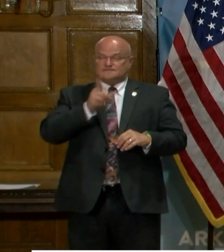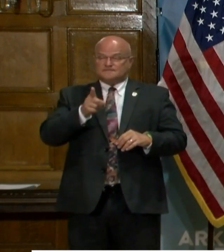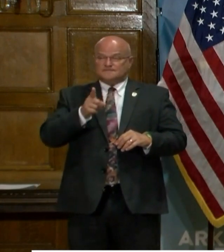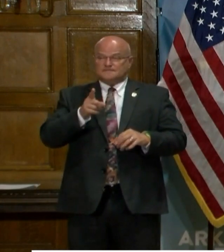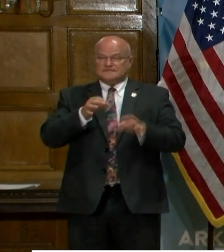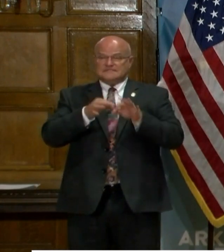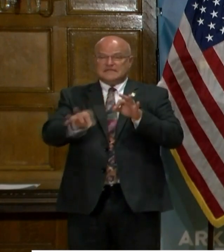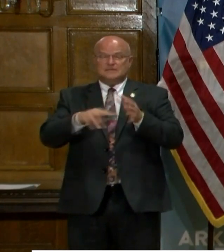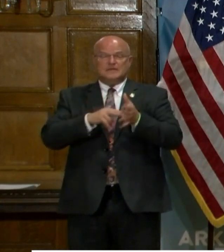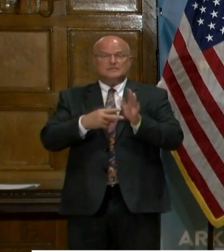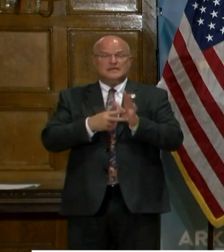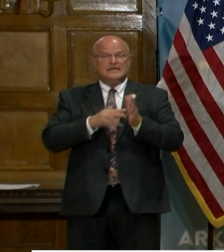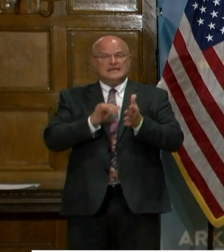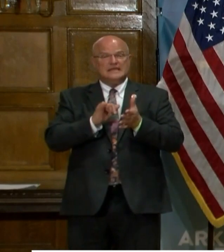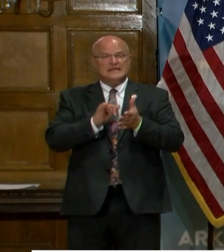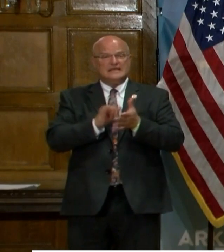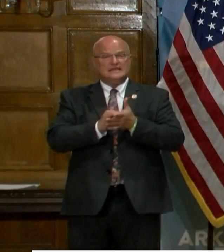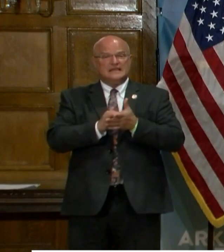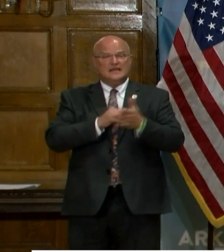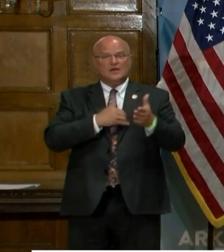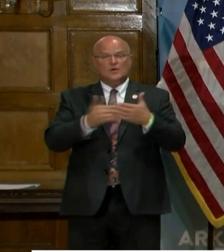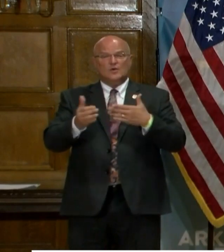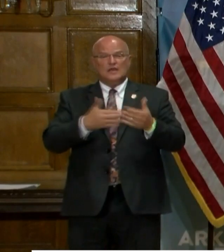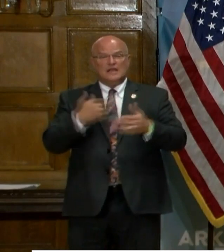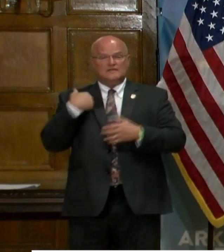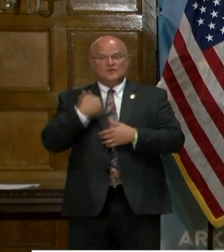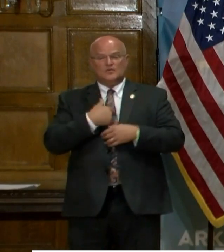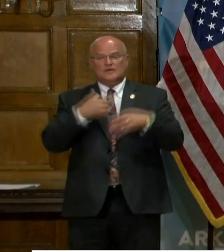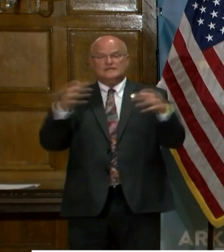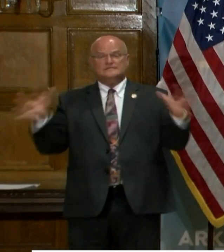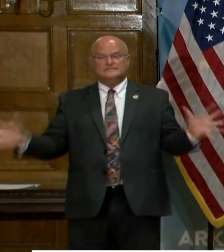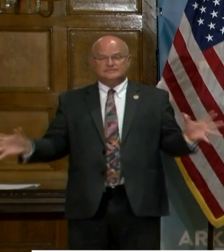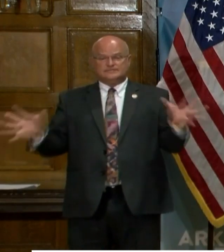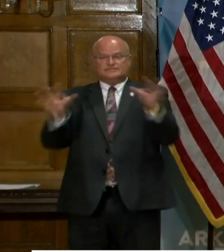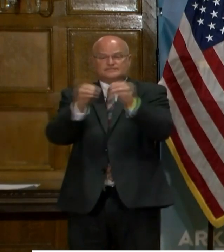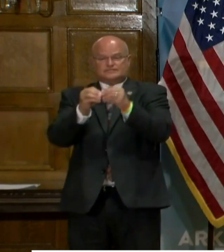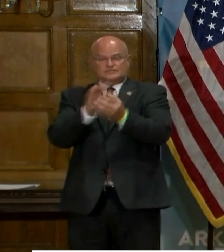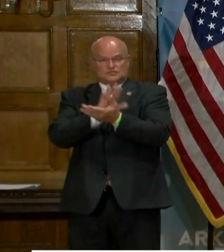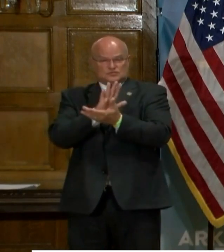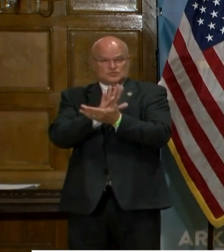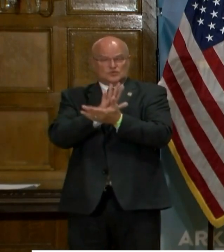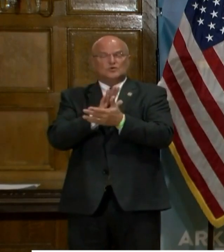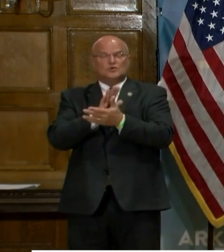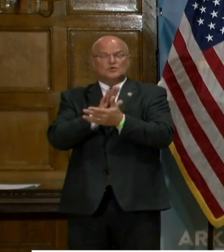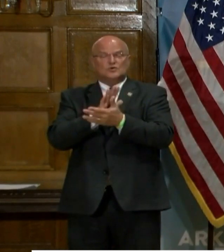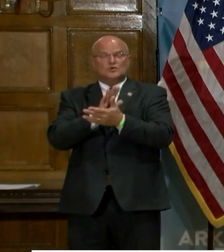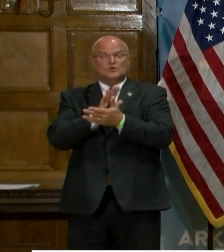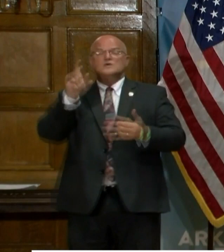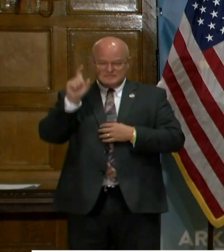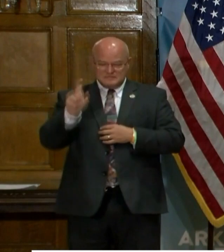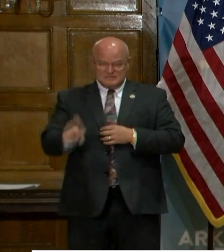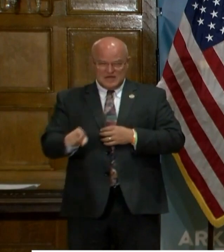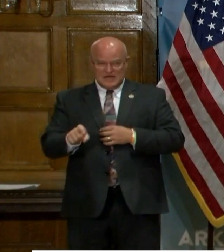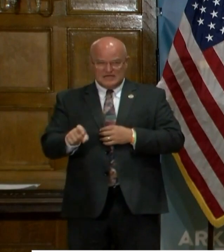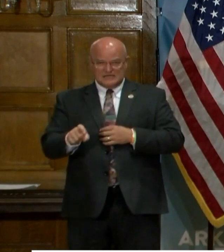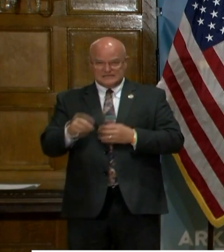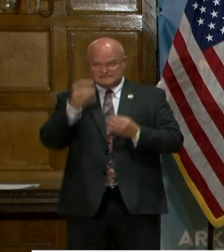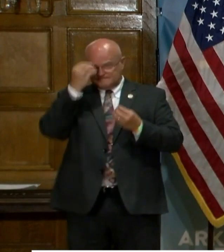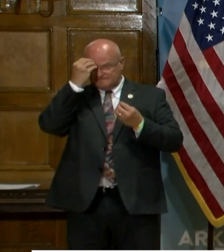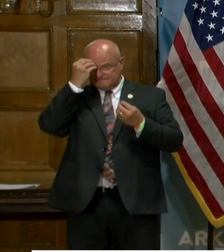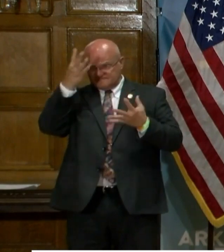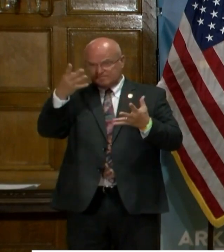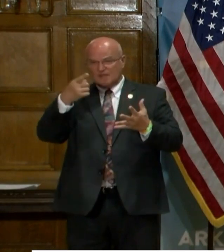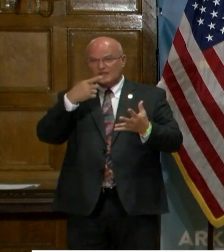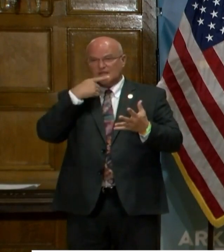it simply means that whenever we reconvene, we're going to have to adhere to those